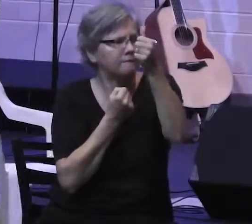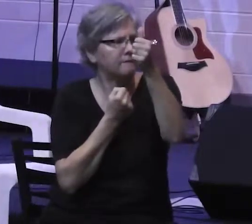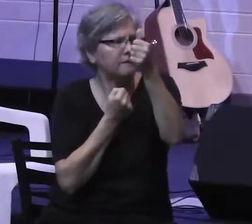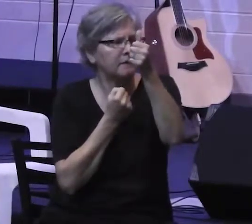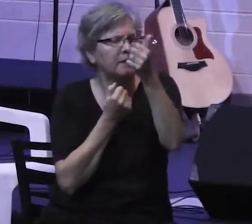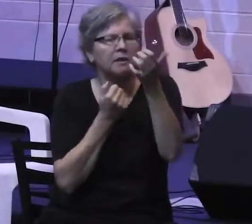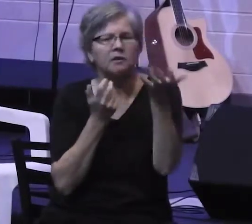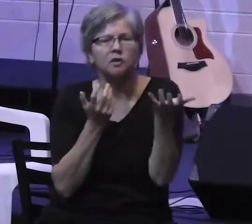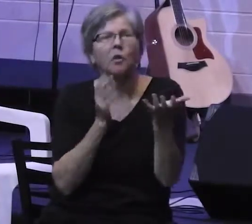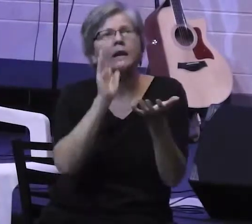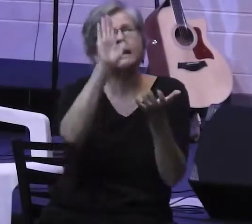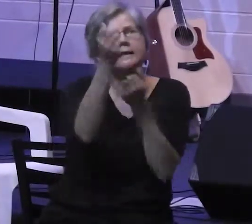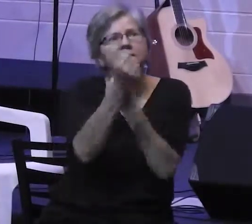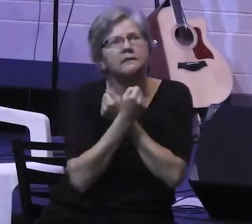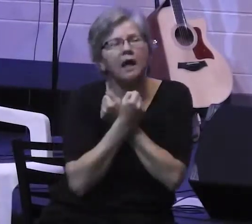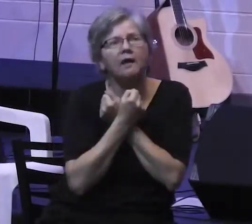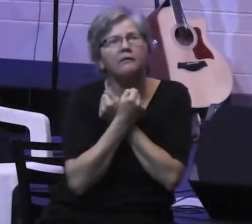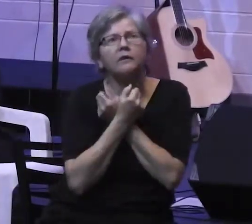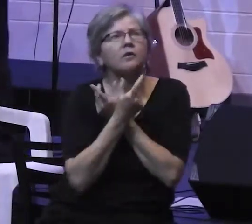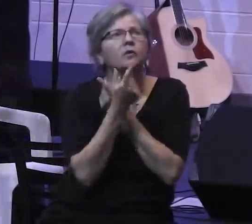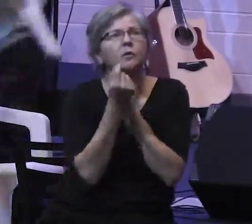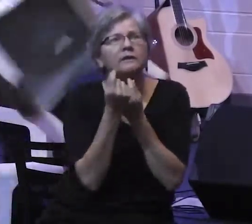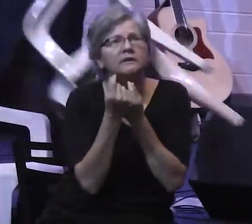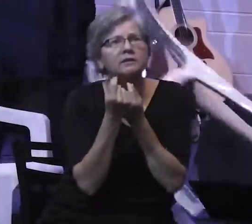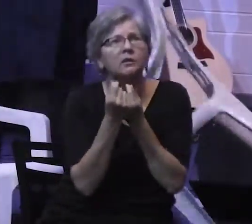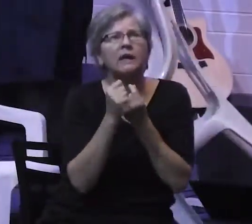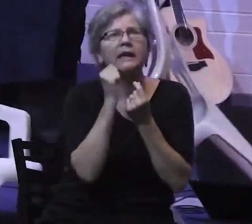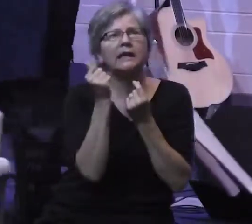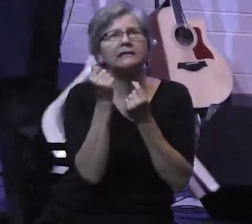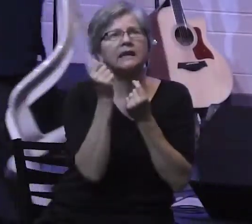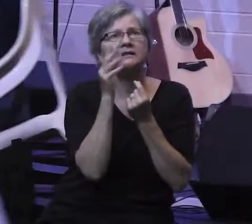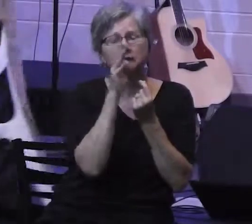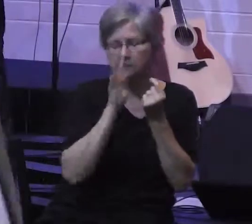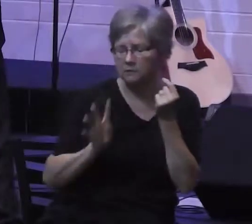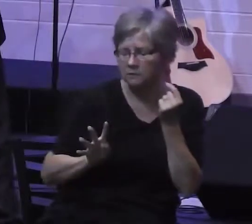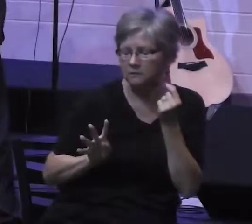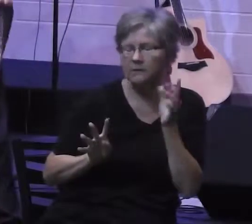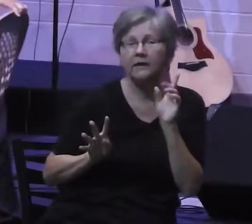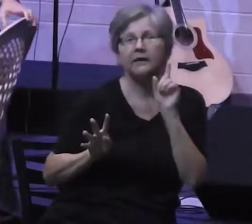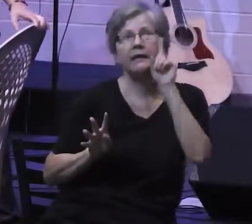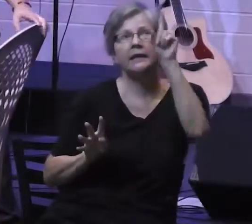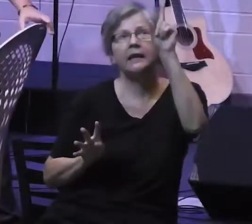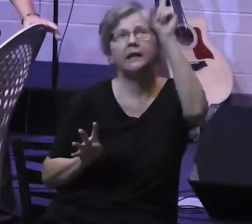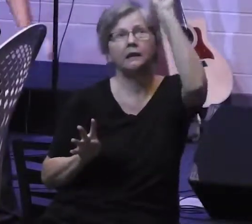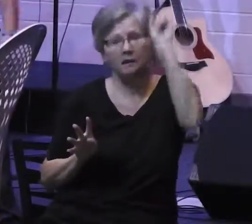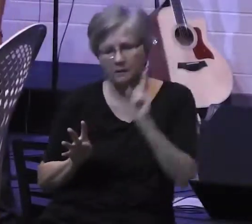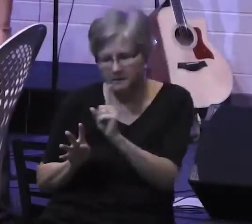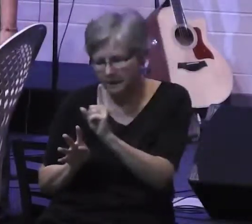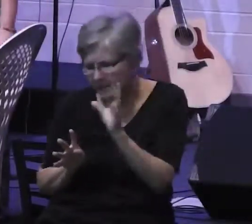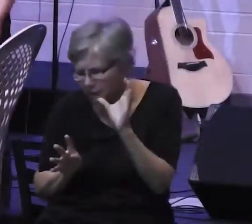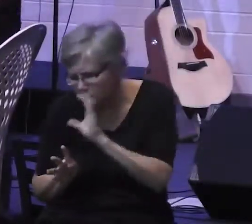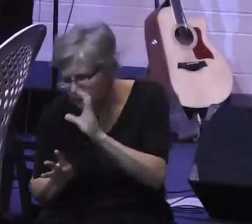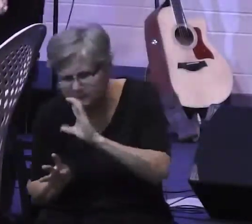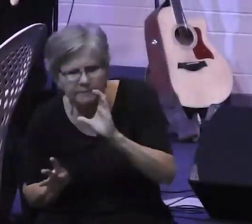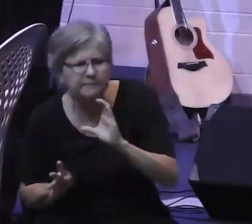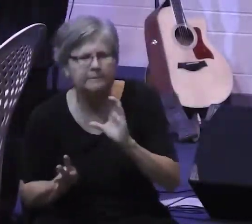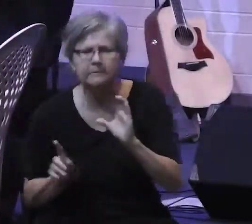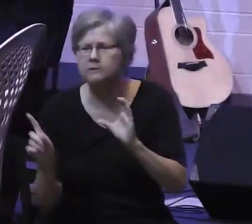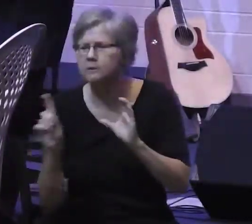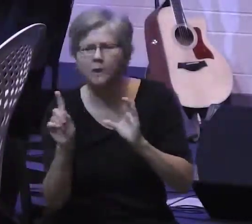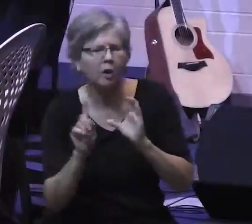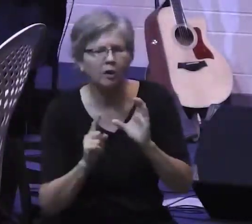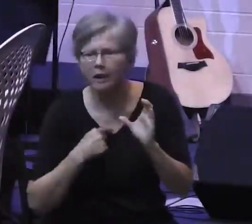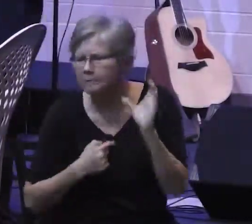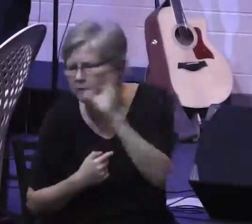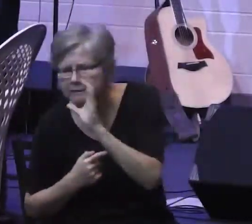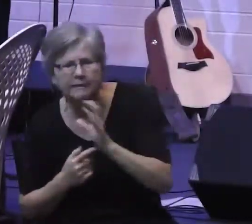those and His love in those ways, what does He do? He doesn't turn away from them. He comes looking for them. And He says, Adam and Eve, where are you? I've been looking